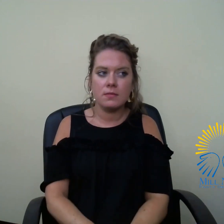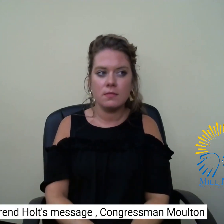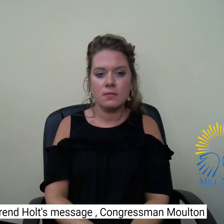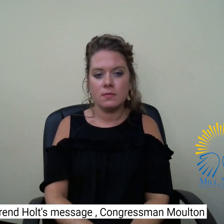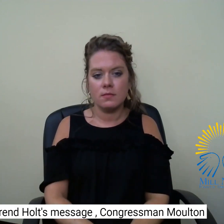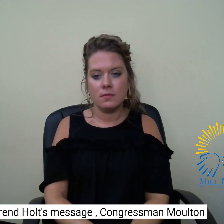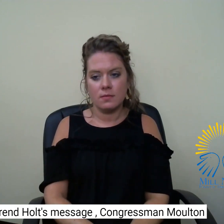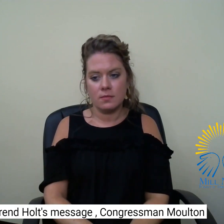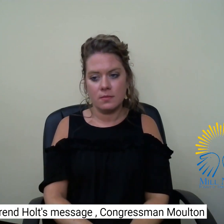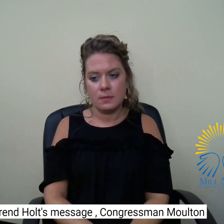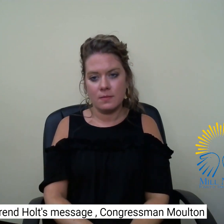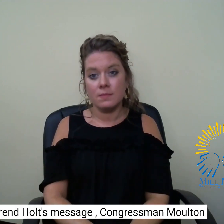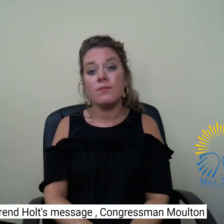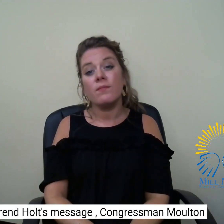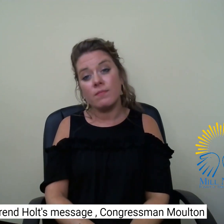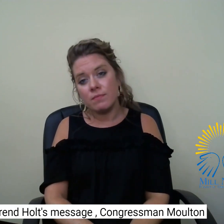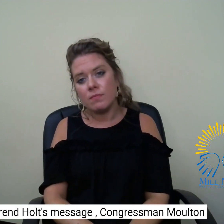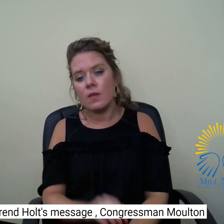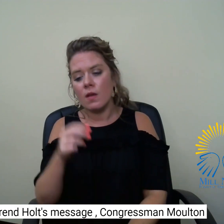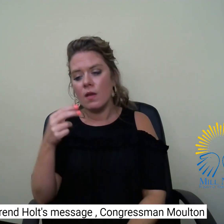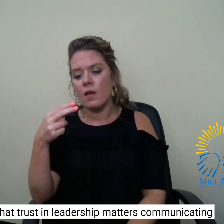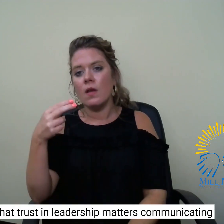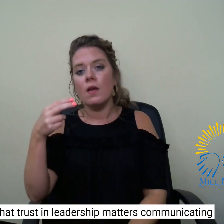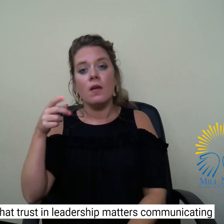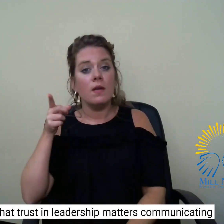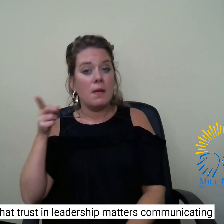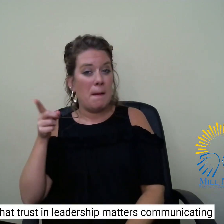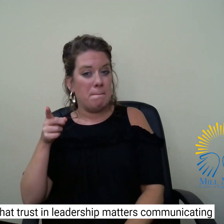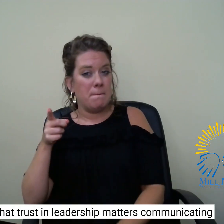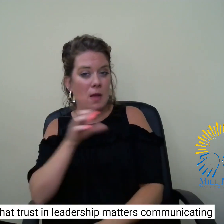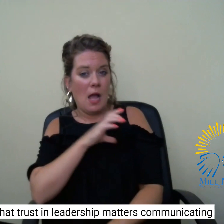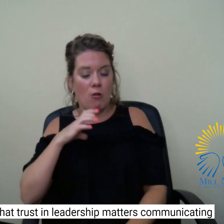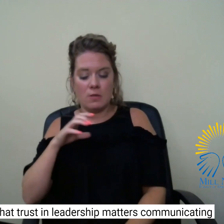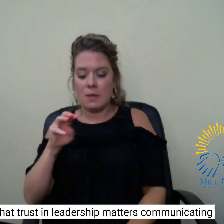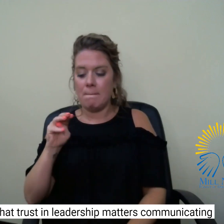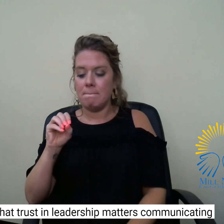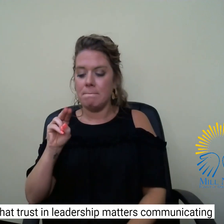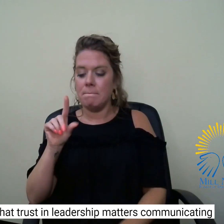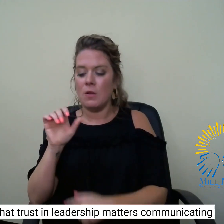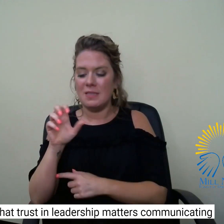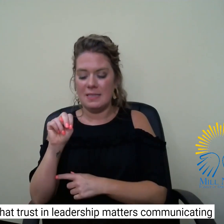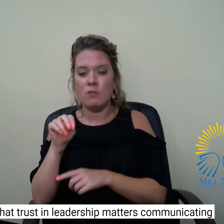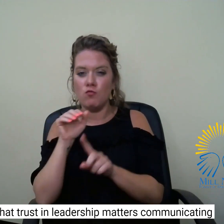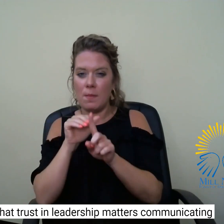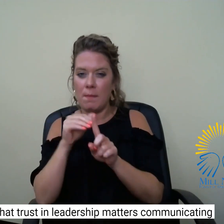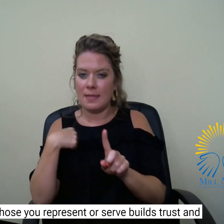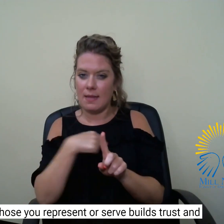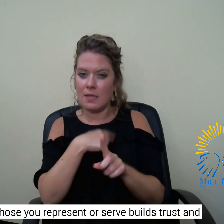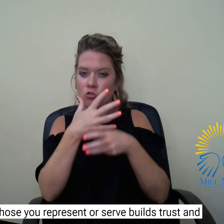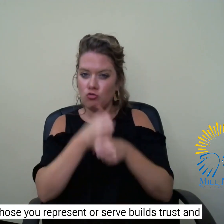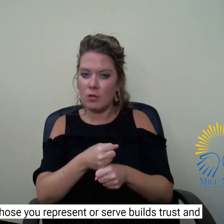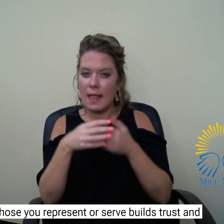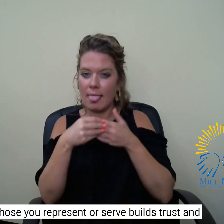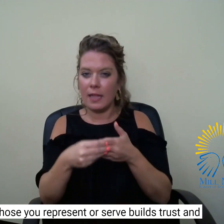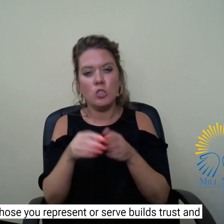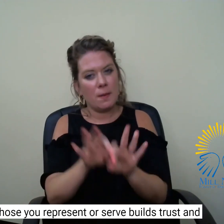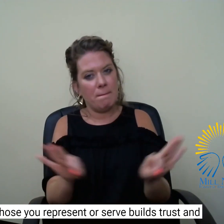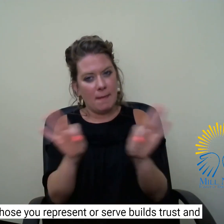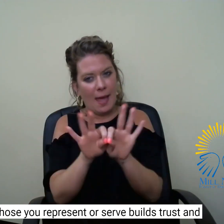Not unlike Reverend Holt's message, Congressman Moulton reminds us here that trust in leadership matters. Communicating honestly with those you represent or